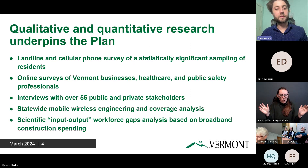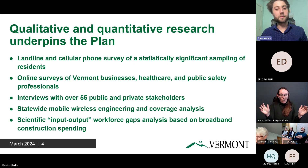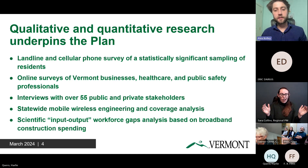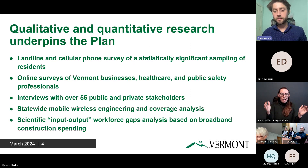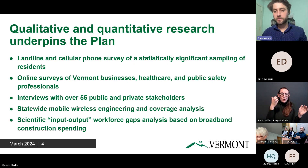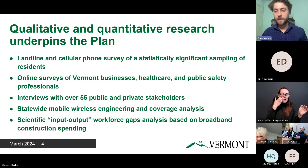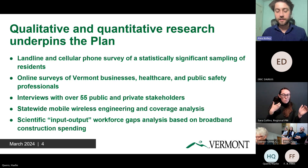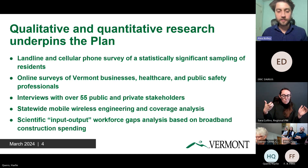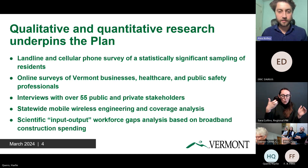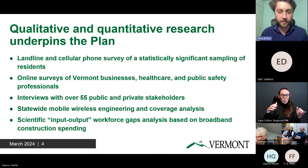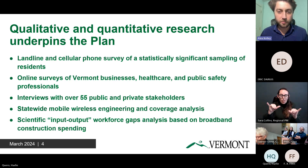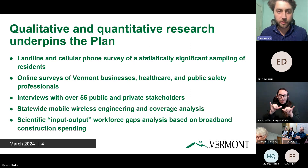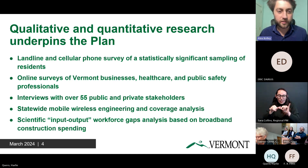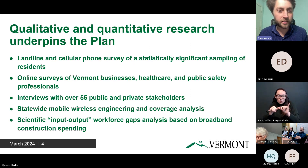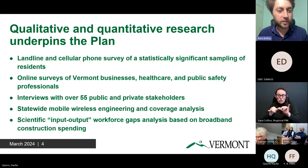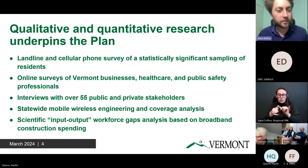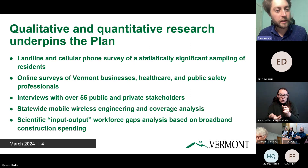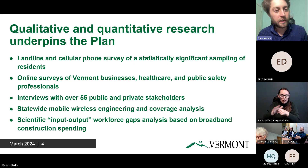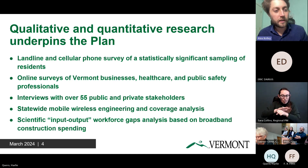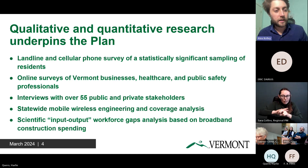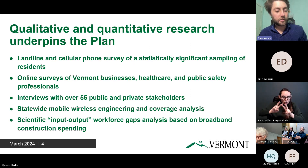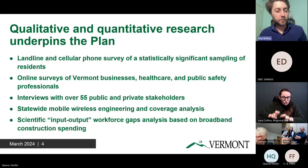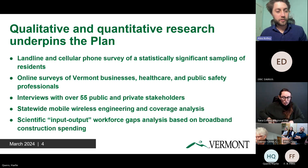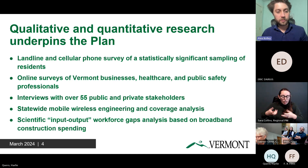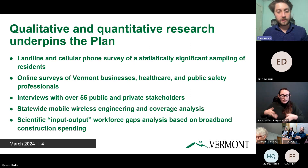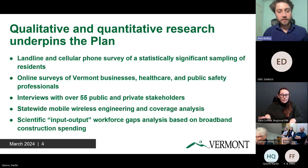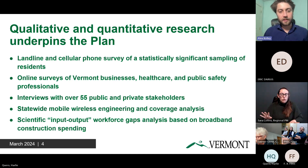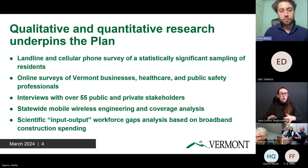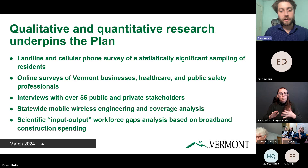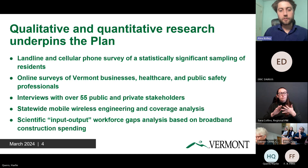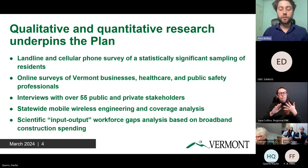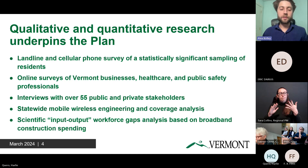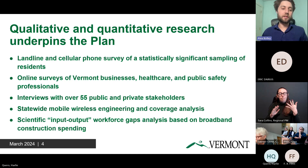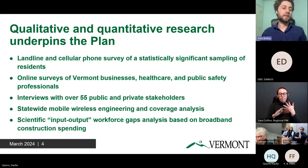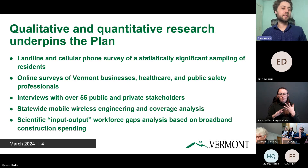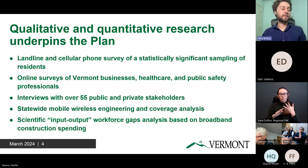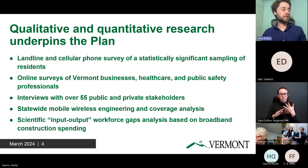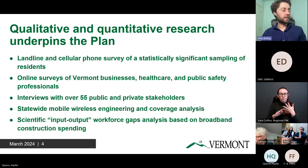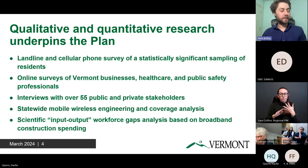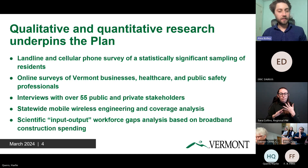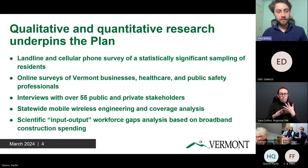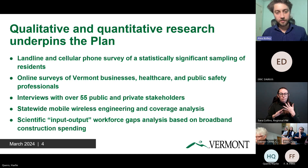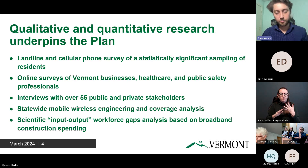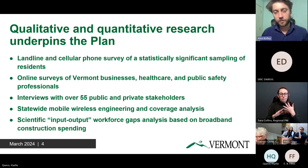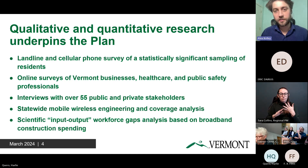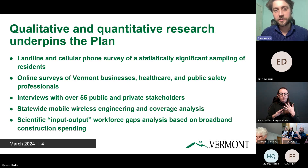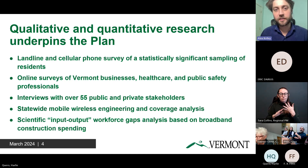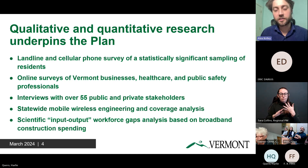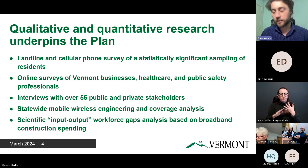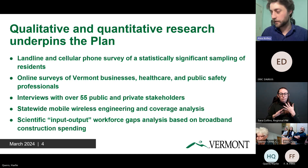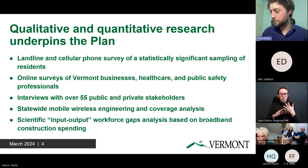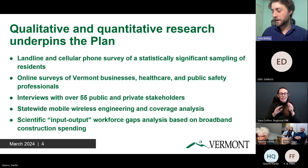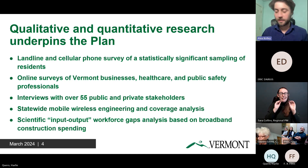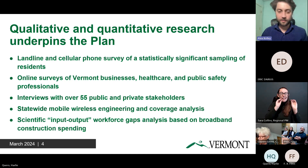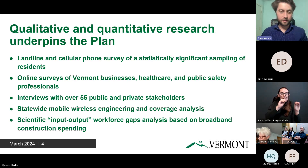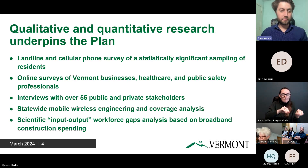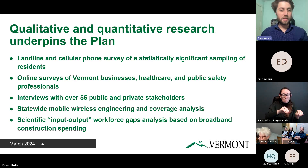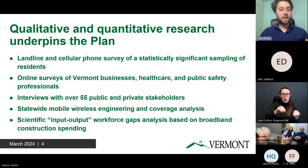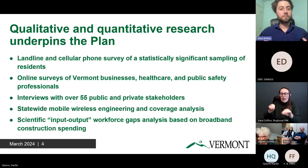some of the implications of that in today's presentation. And we also did an input-output analysis, which is essentially